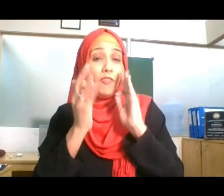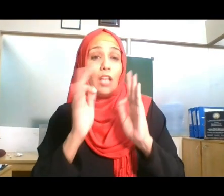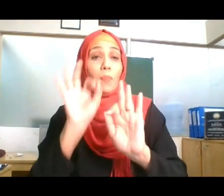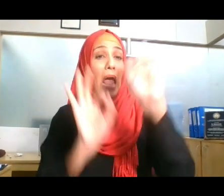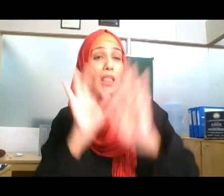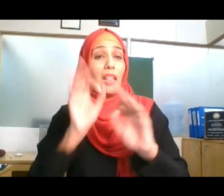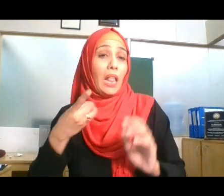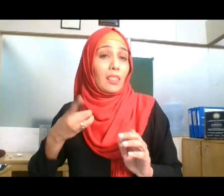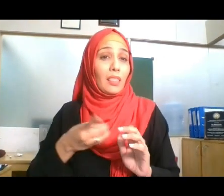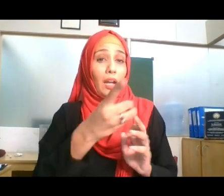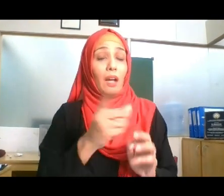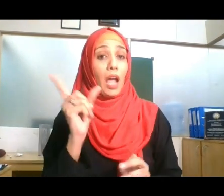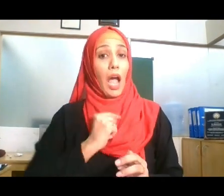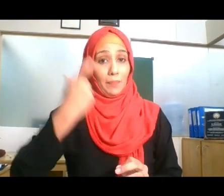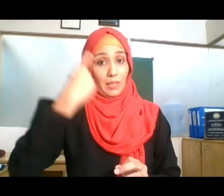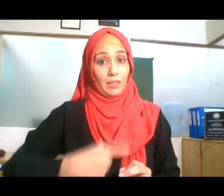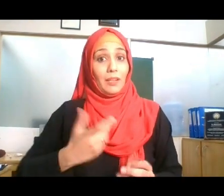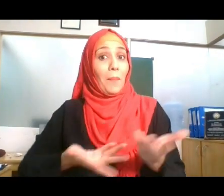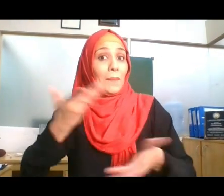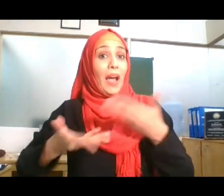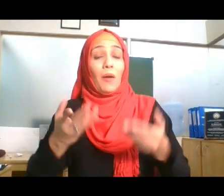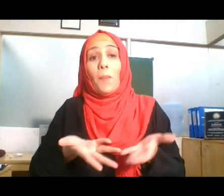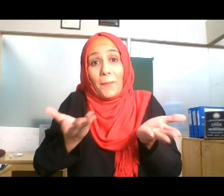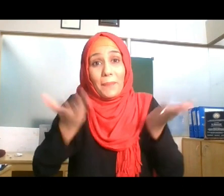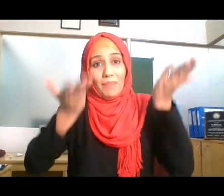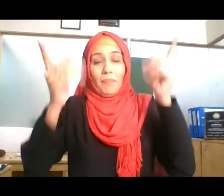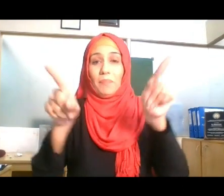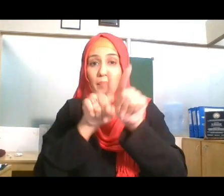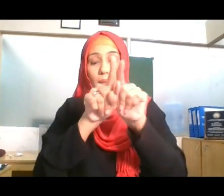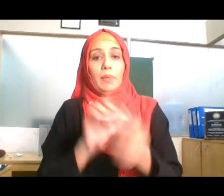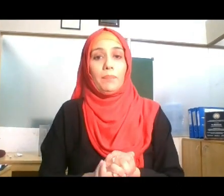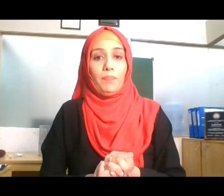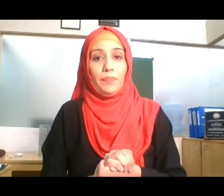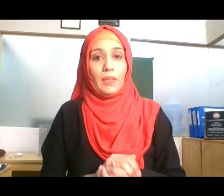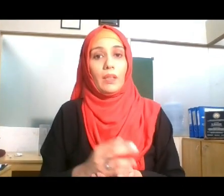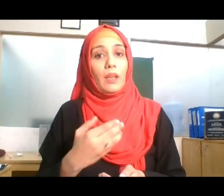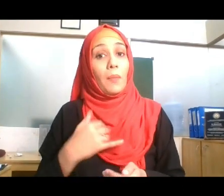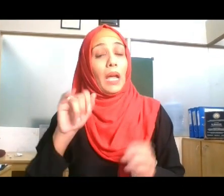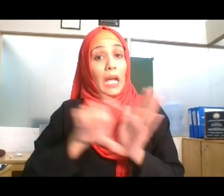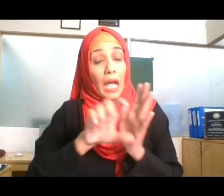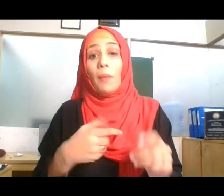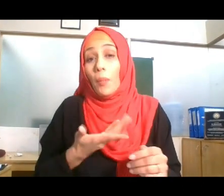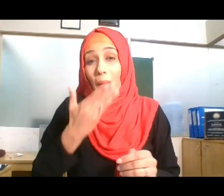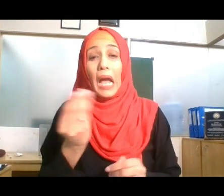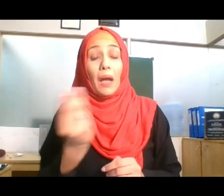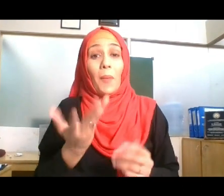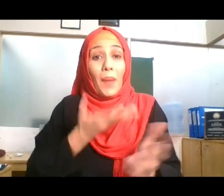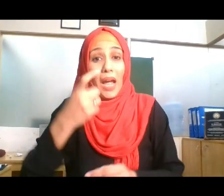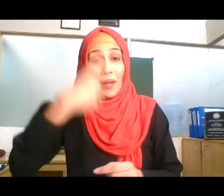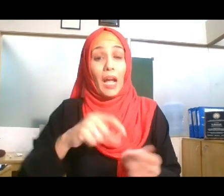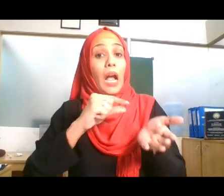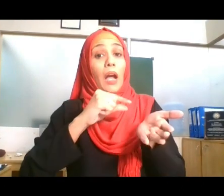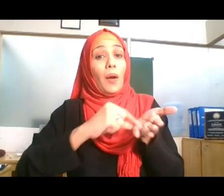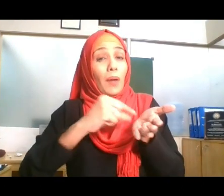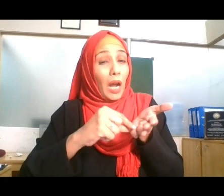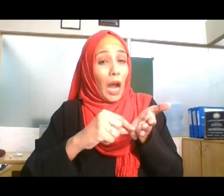use themselves to promote access. We launched a new infographic that explains in easy to understand terms how